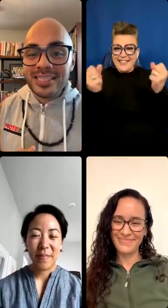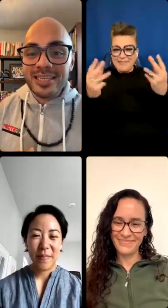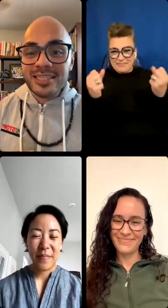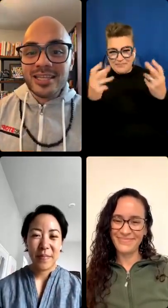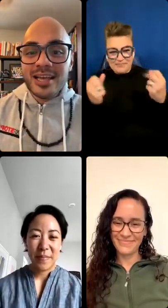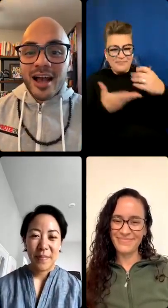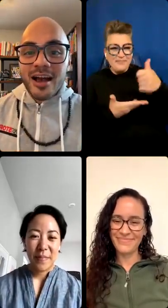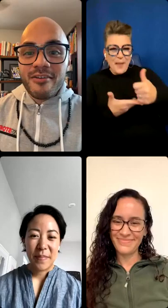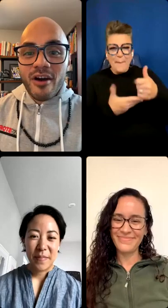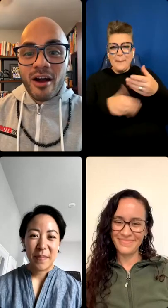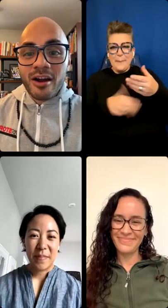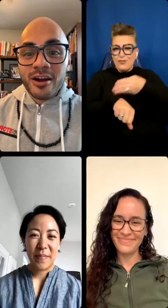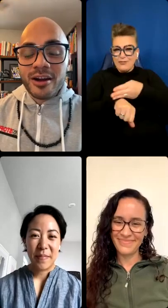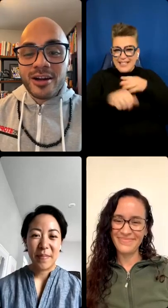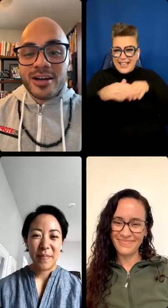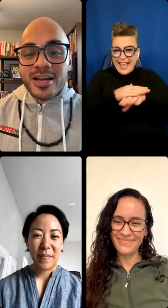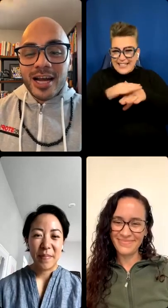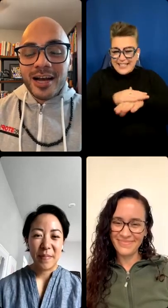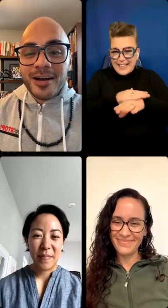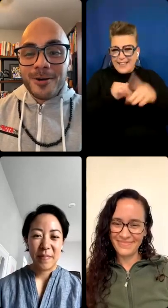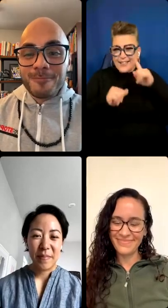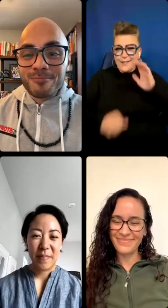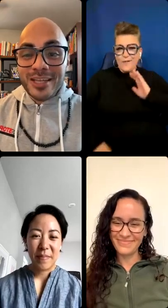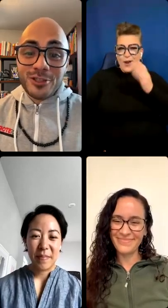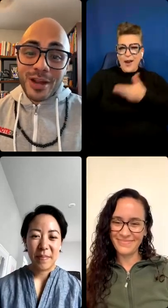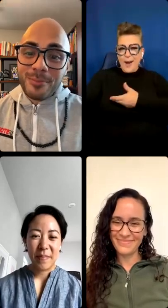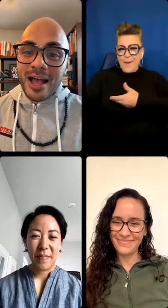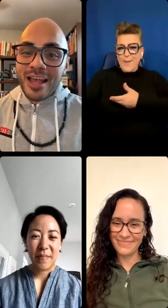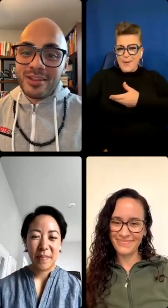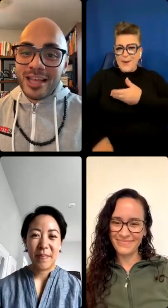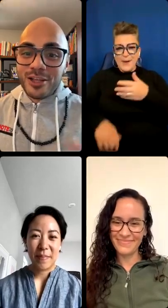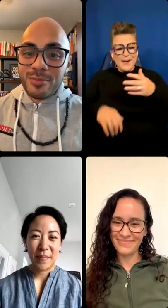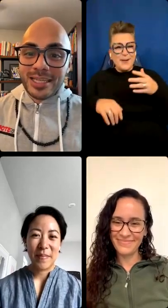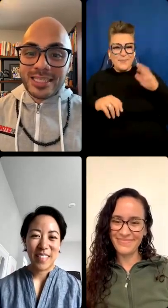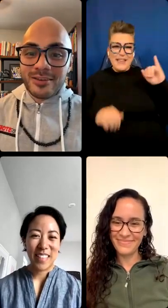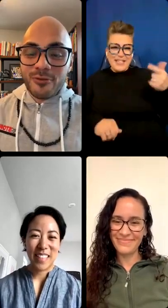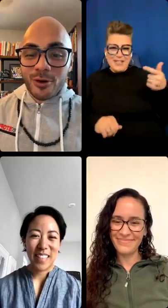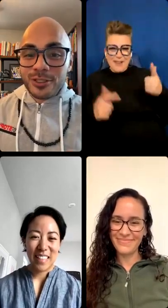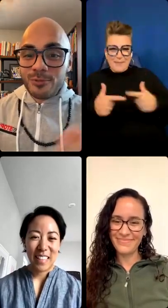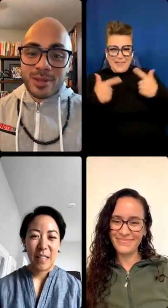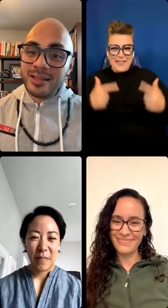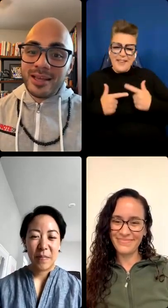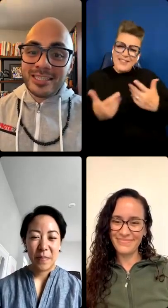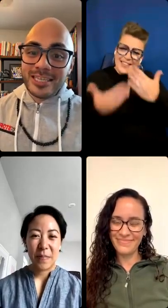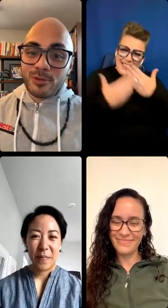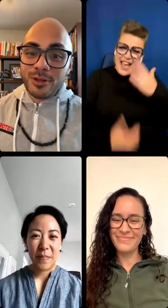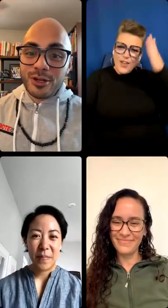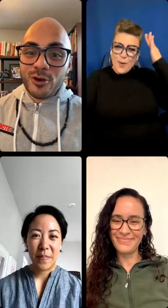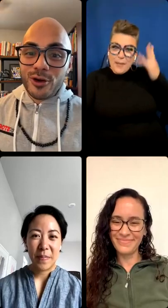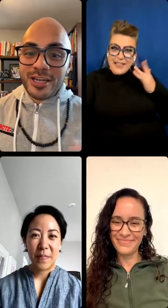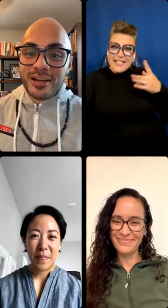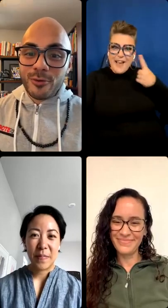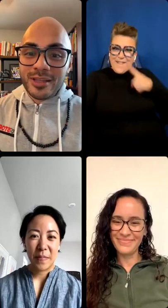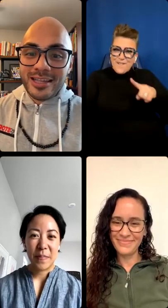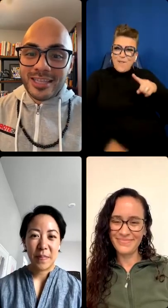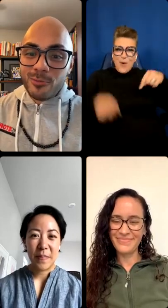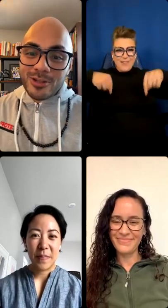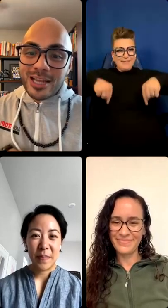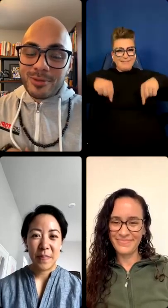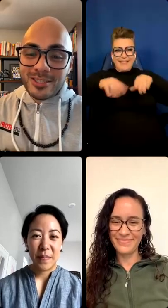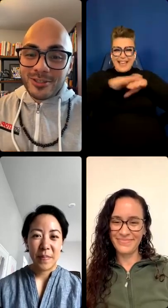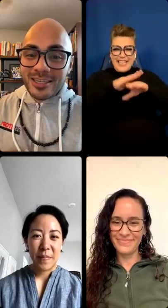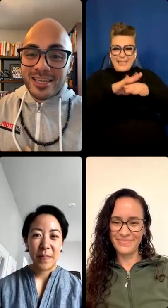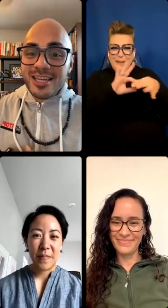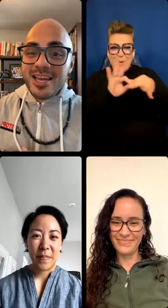increase access of our Instagram Live. And thank you, Melissa, for also being the accessibility coordinator with